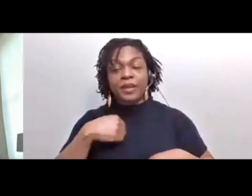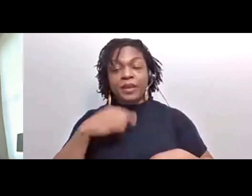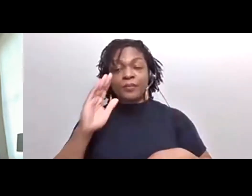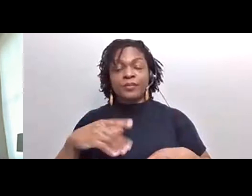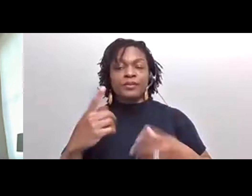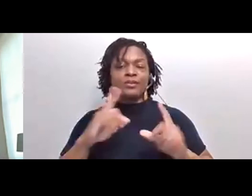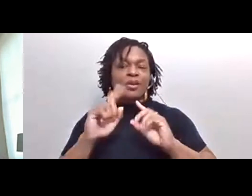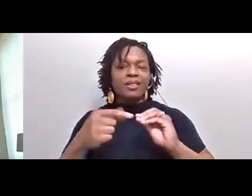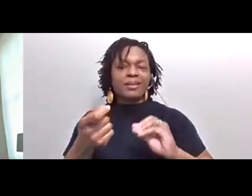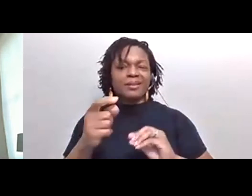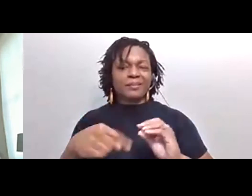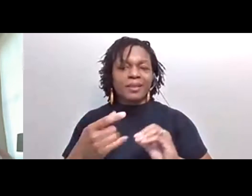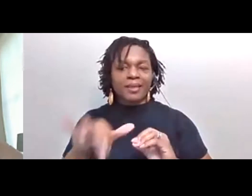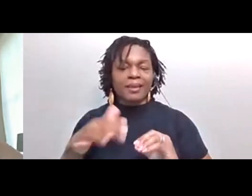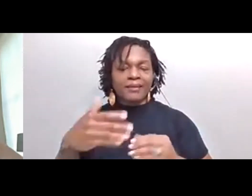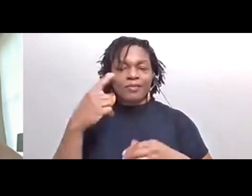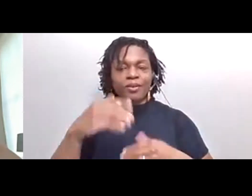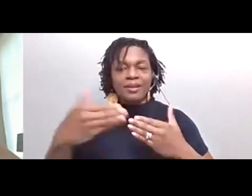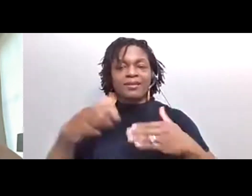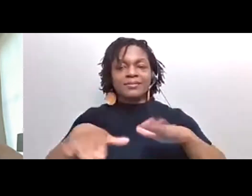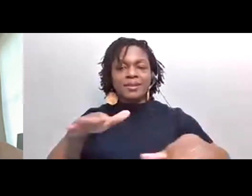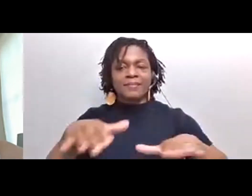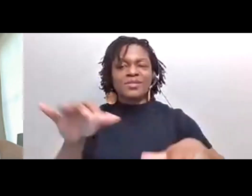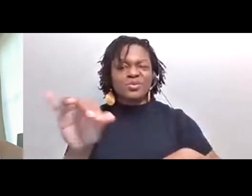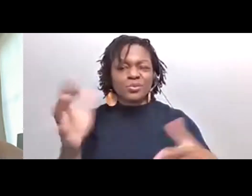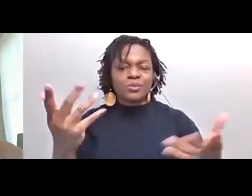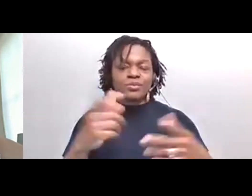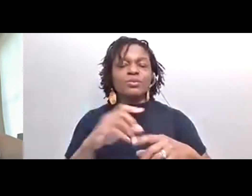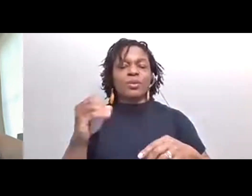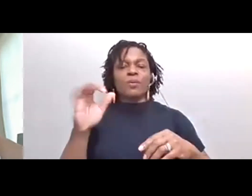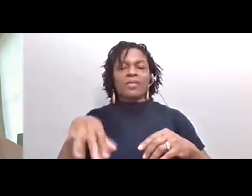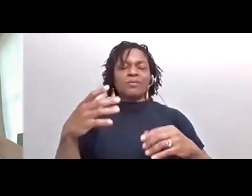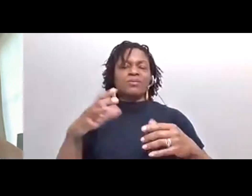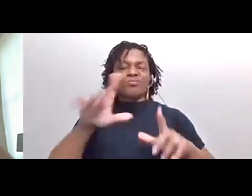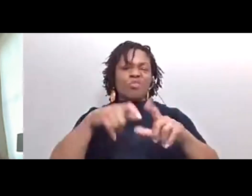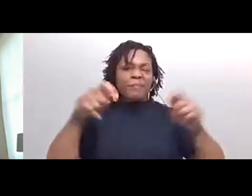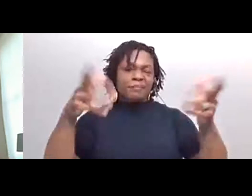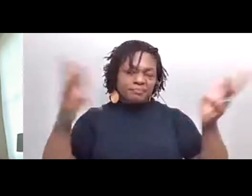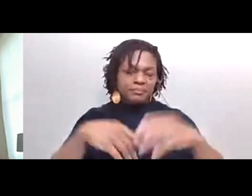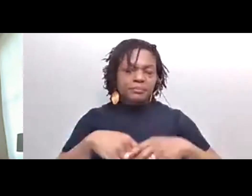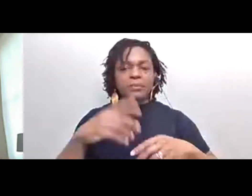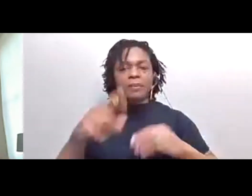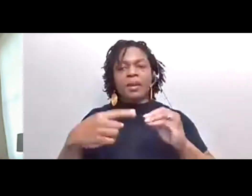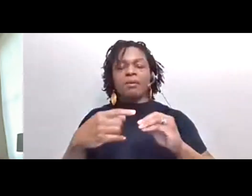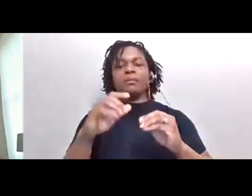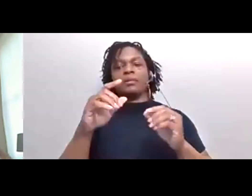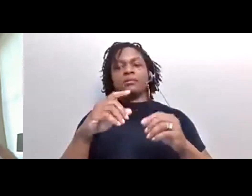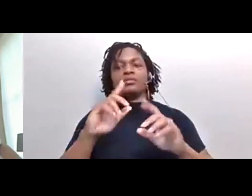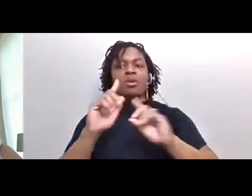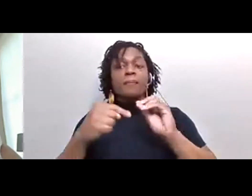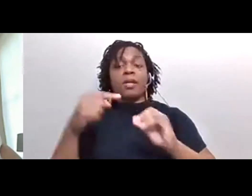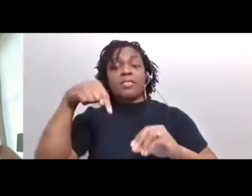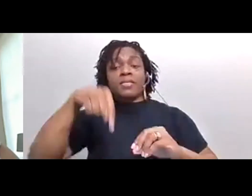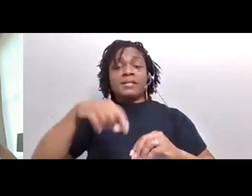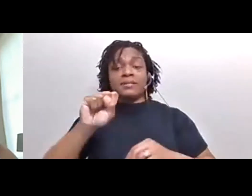steps too. But that was kind of the wrap up of the session. We talked generally about how this session, probably because the state